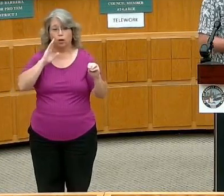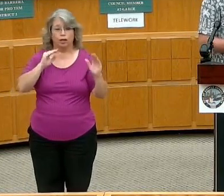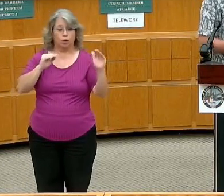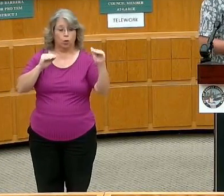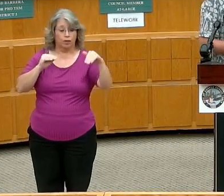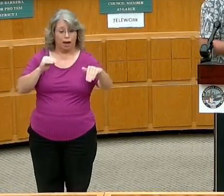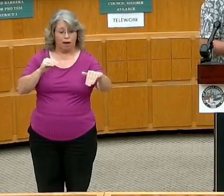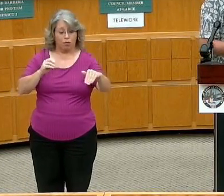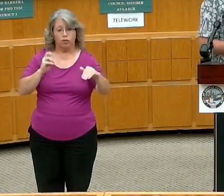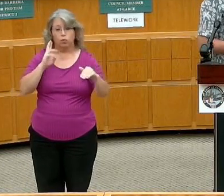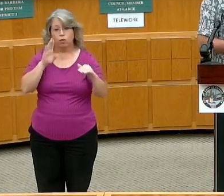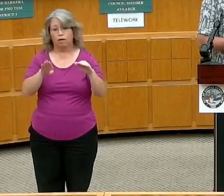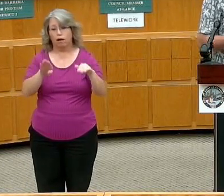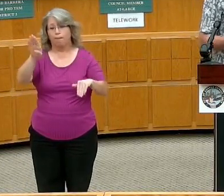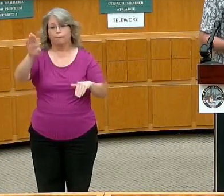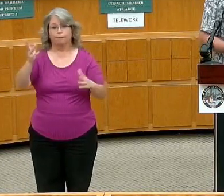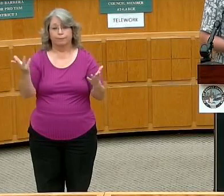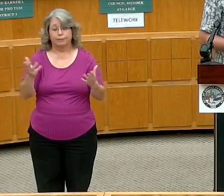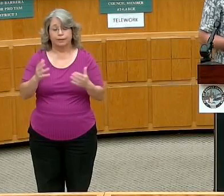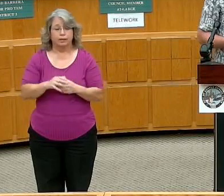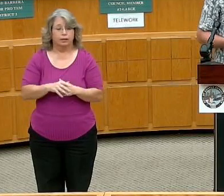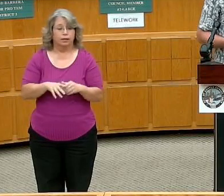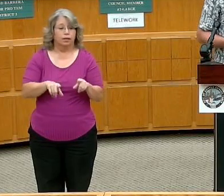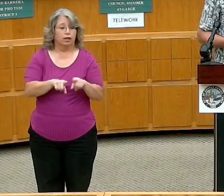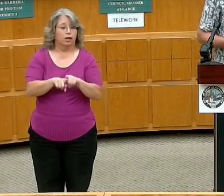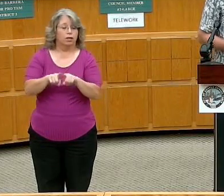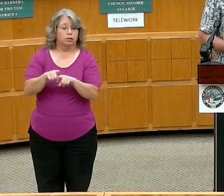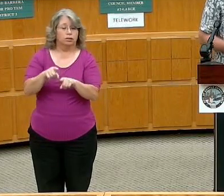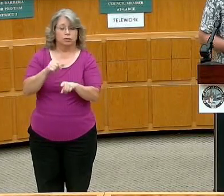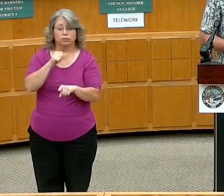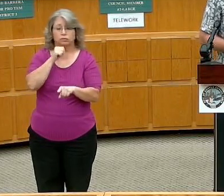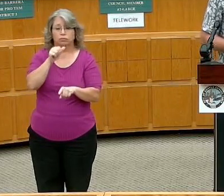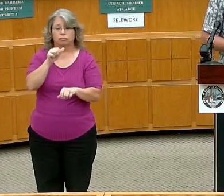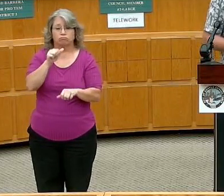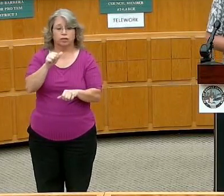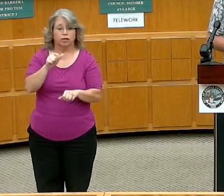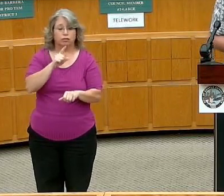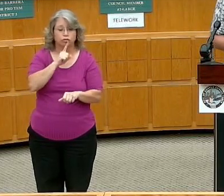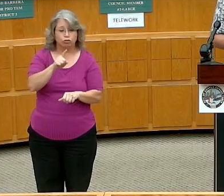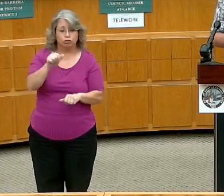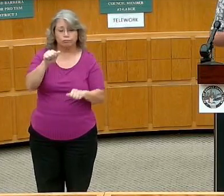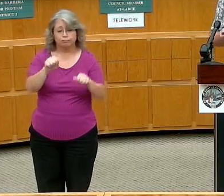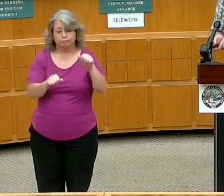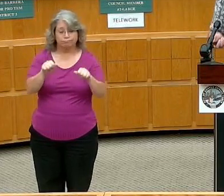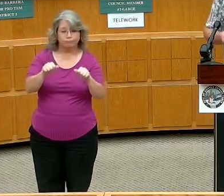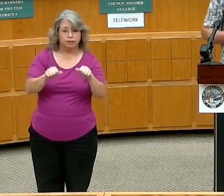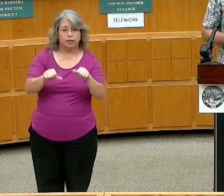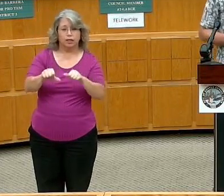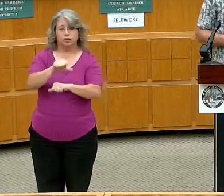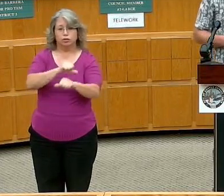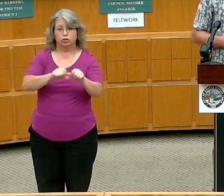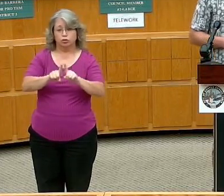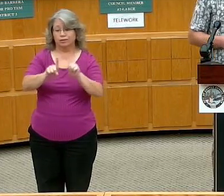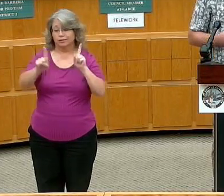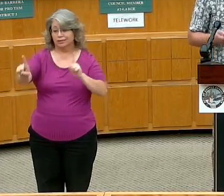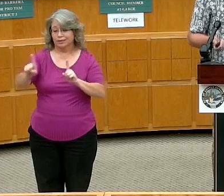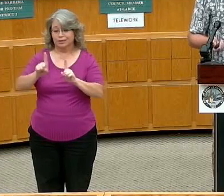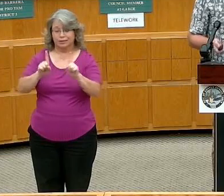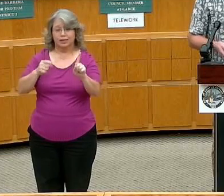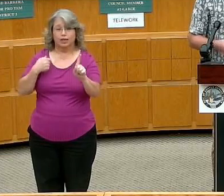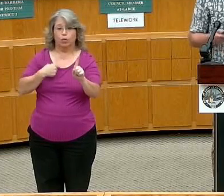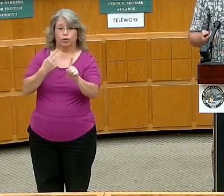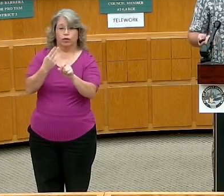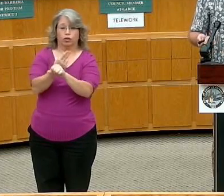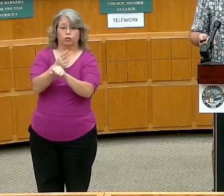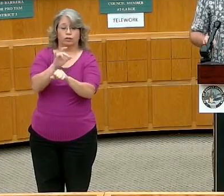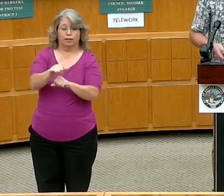right now. Also, there's uncertainty, obviously, in the effectiveness of social distancing. We're using a model that came from Europe,